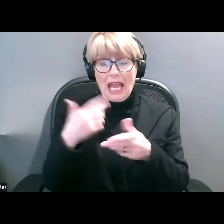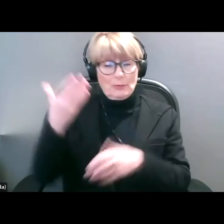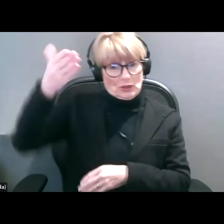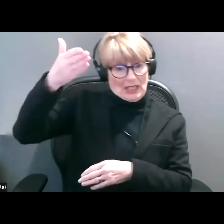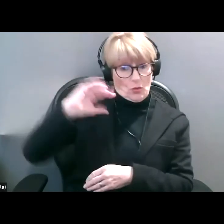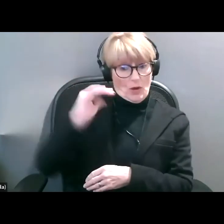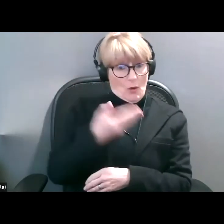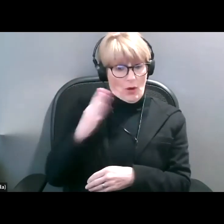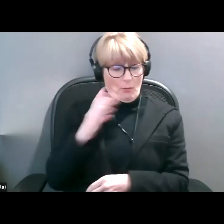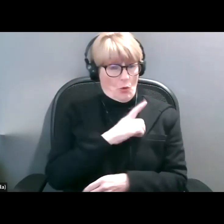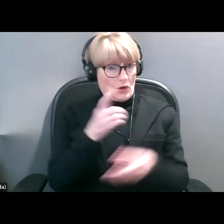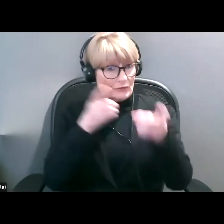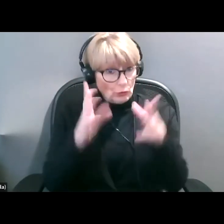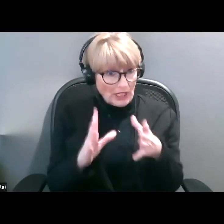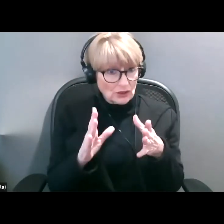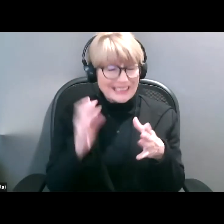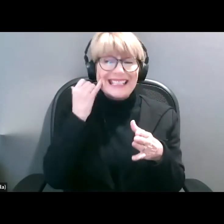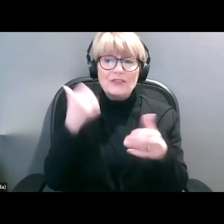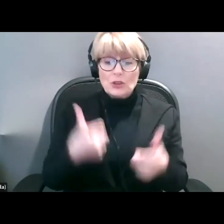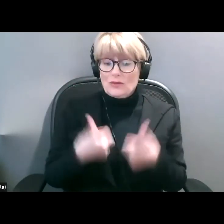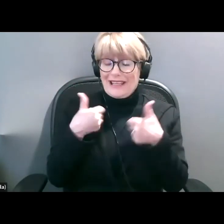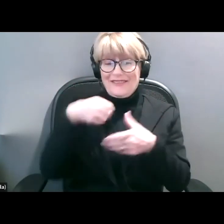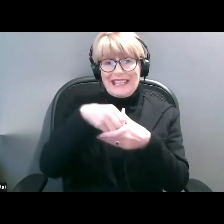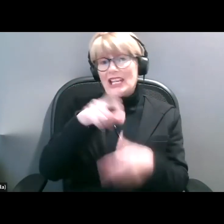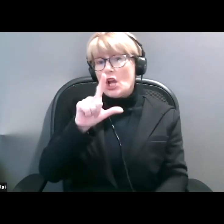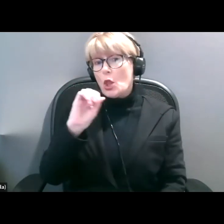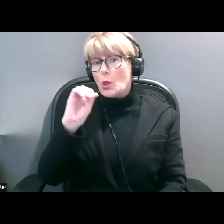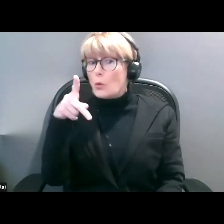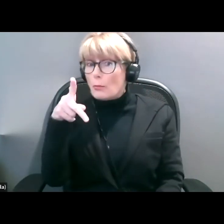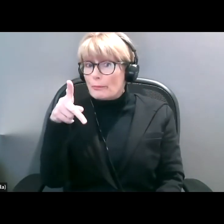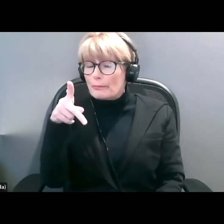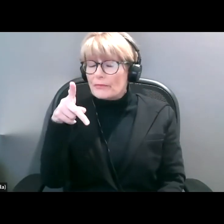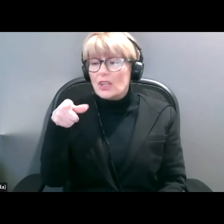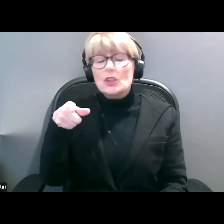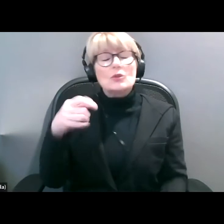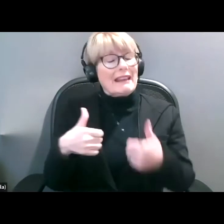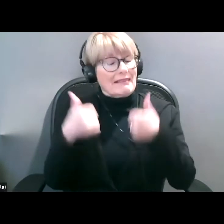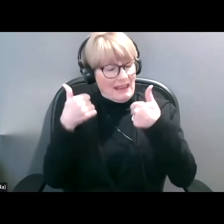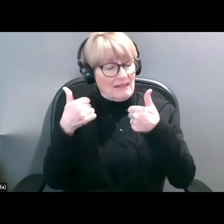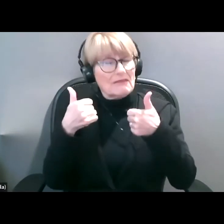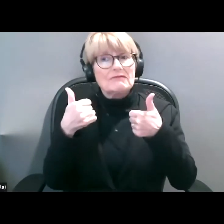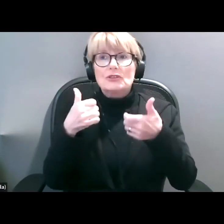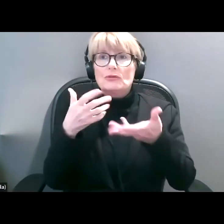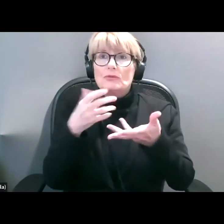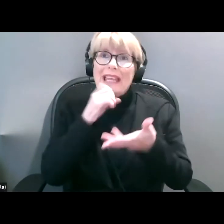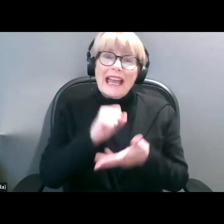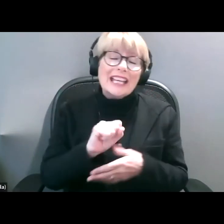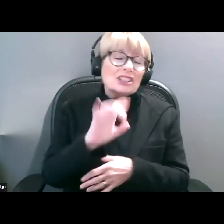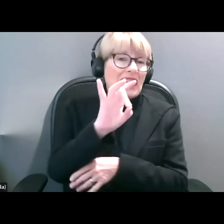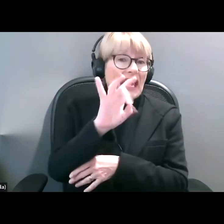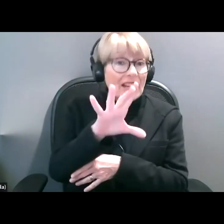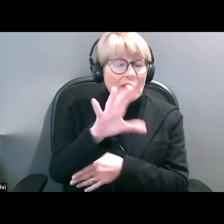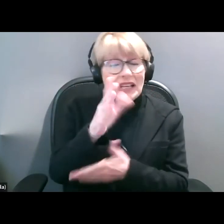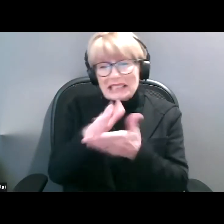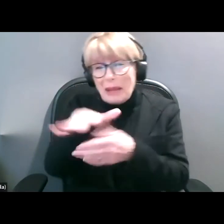of directors, that if you live in the loop, you can live to be 85 or in some neighborhoods, 90